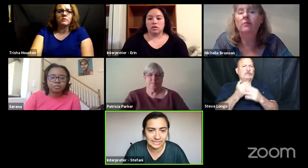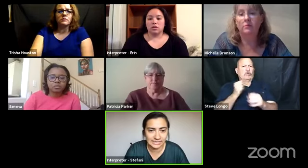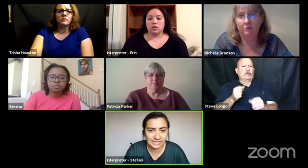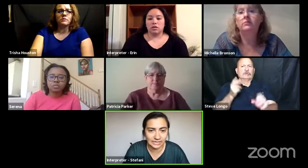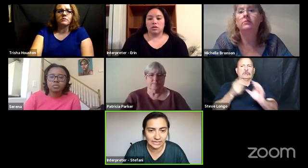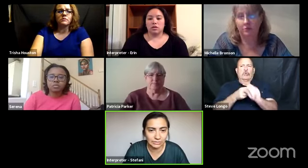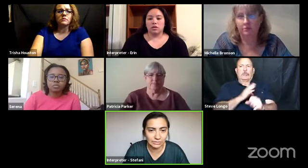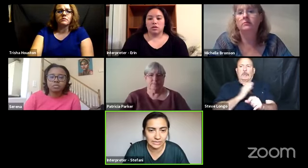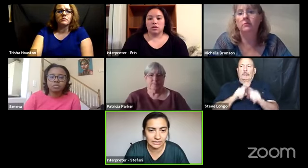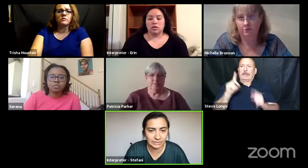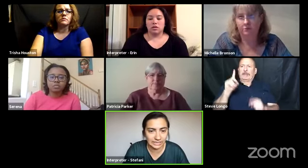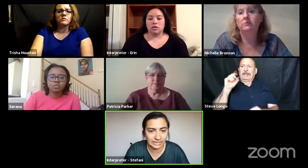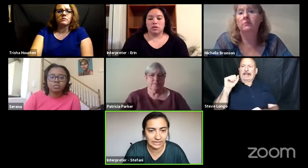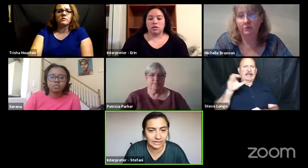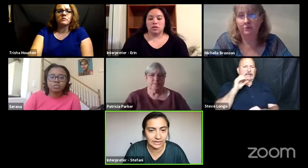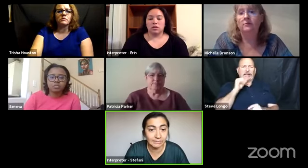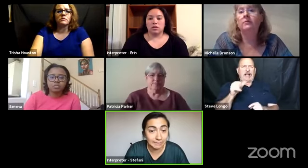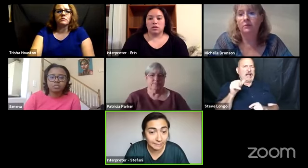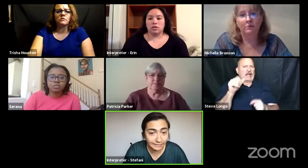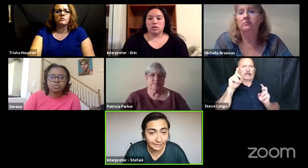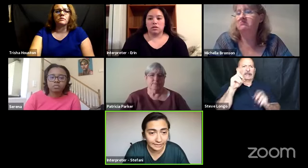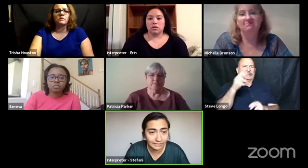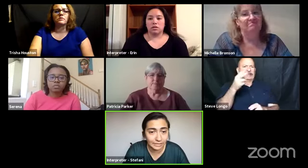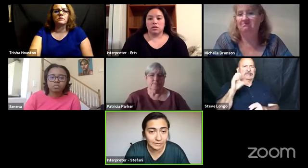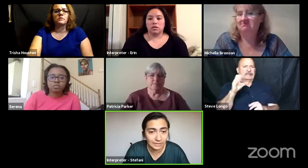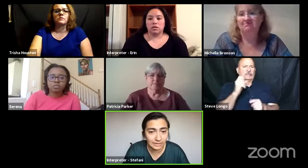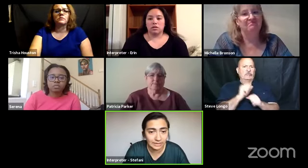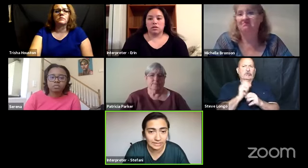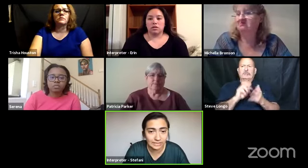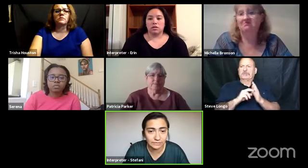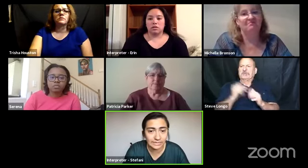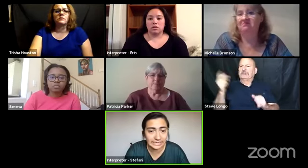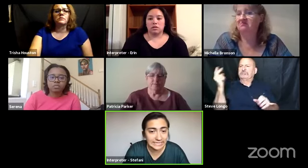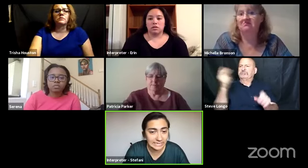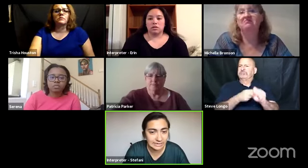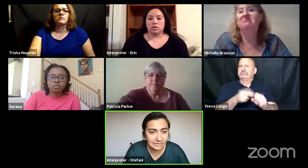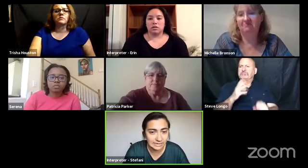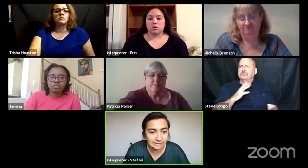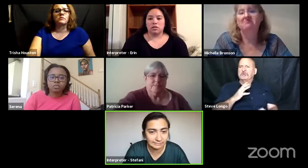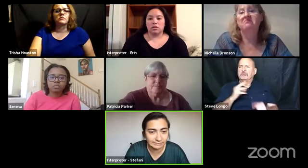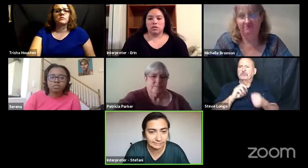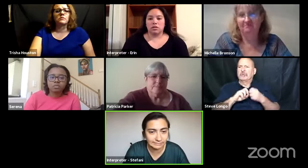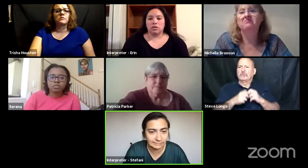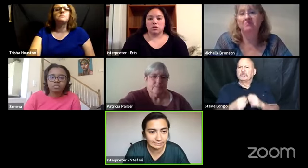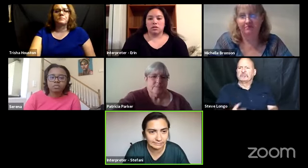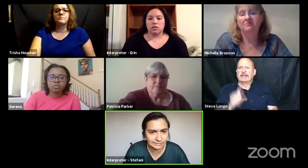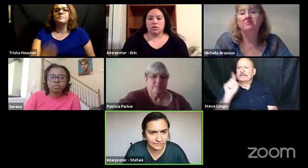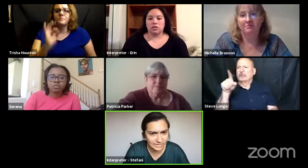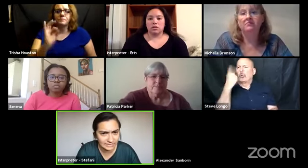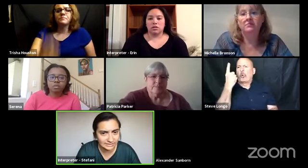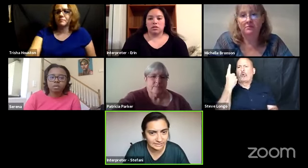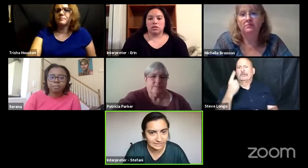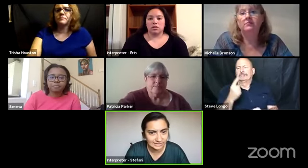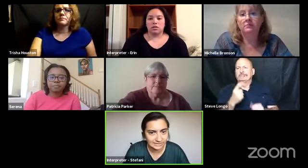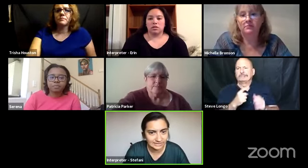says you must be a member of the community at least for a year, correct?